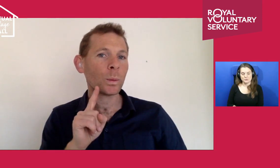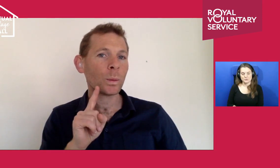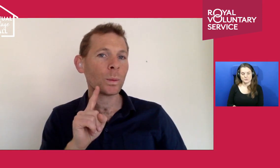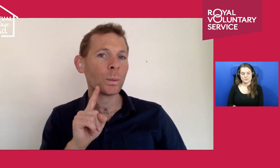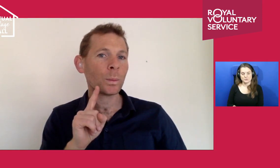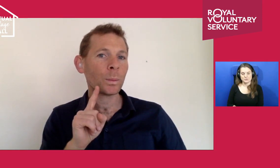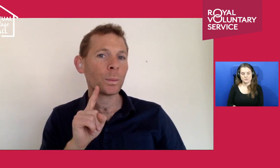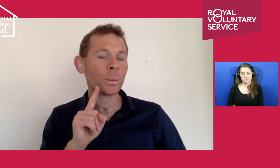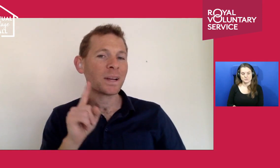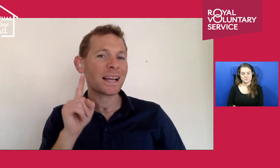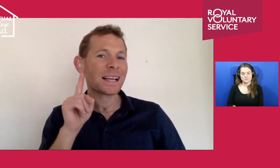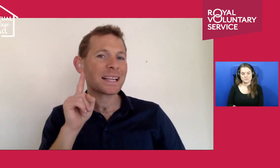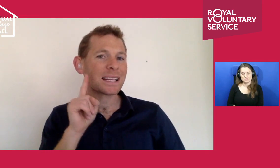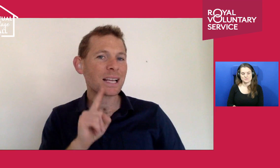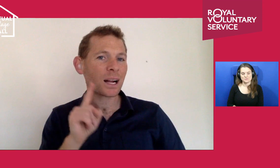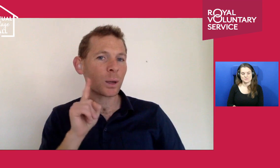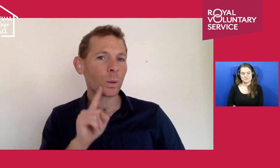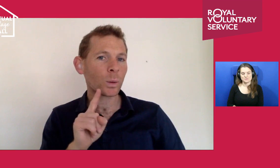yellow,